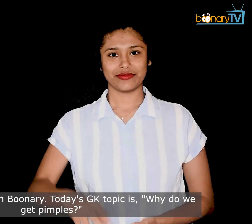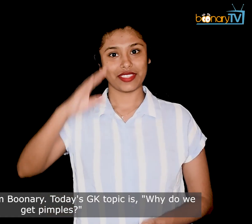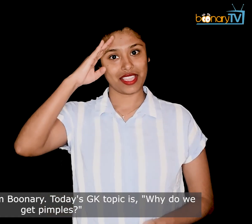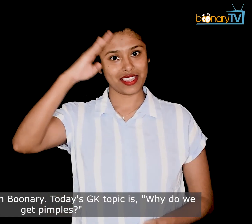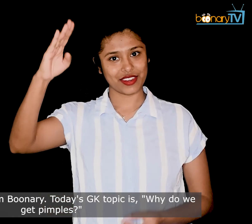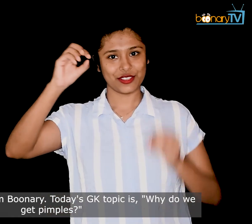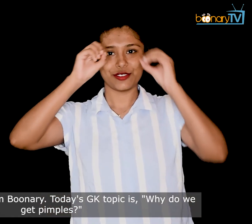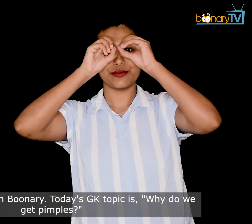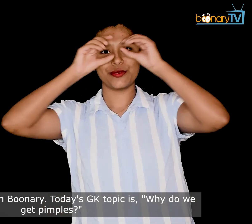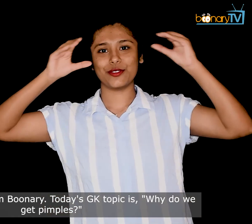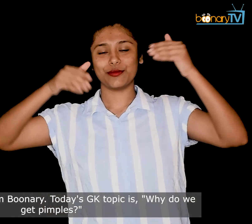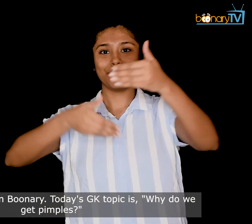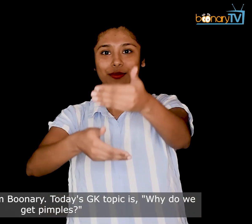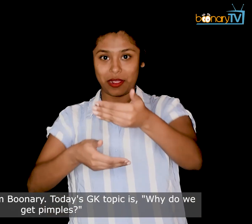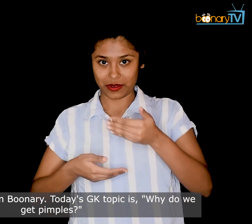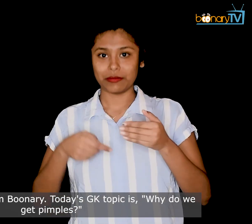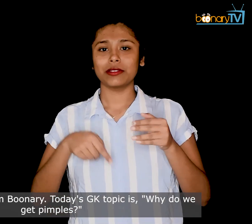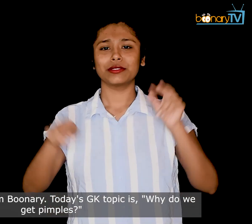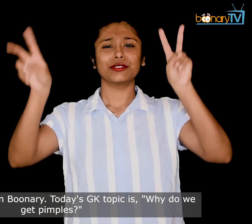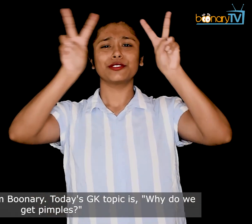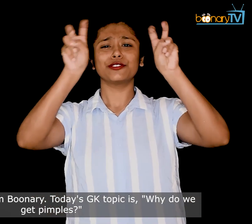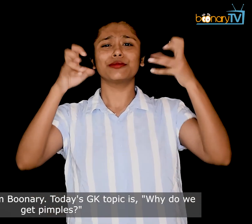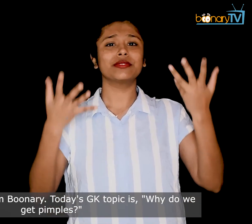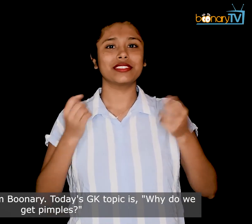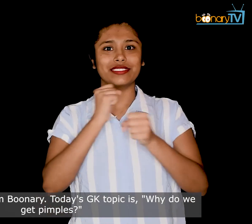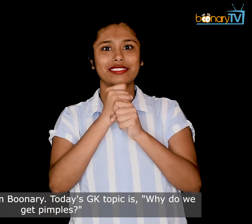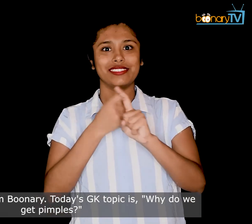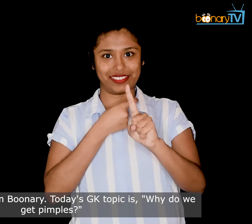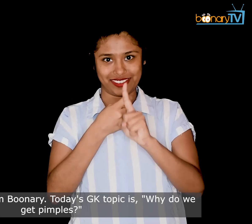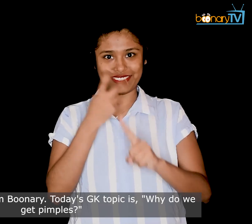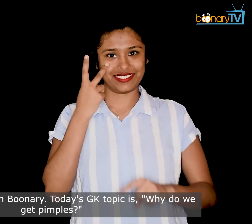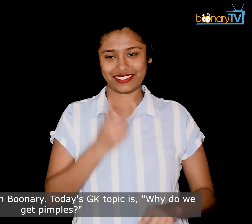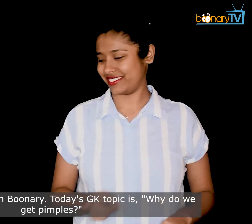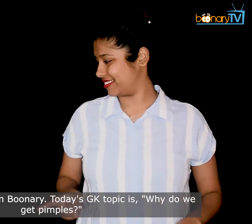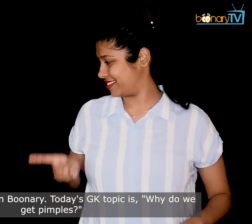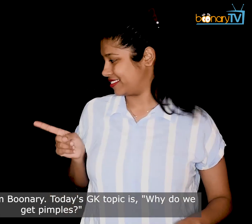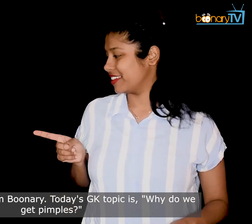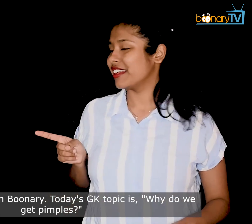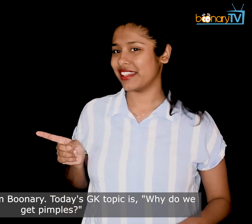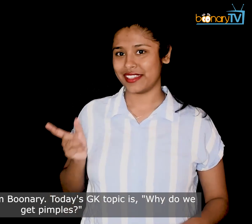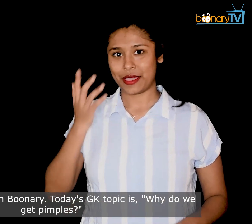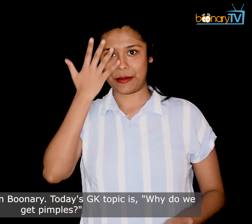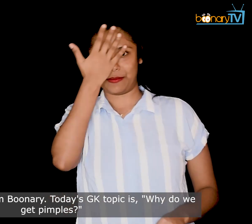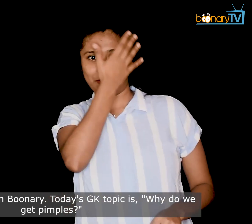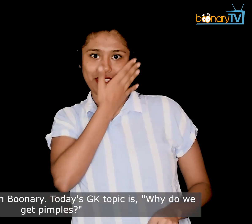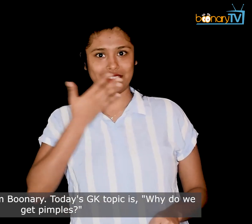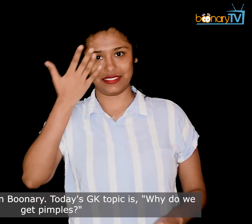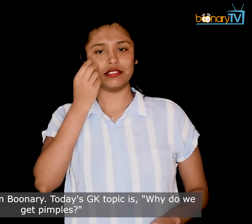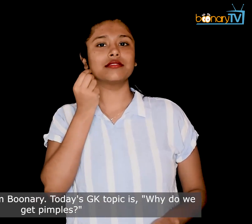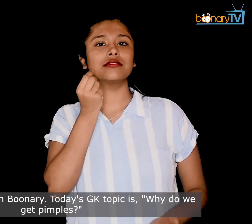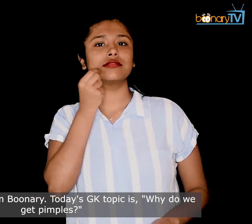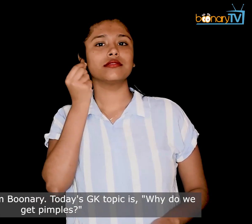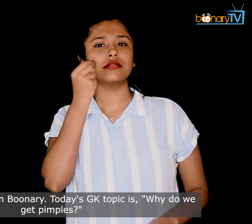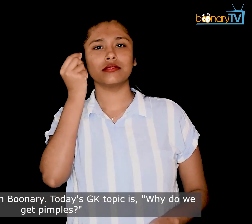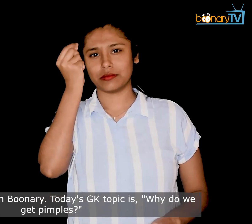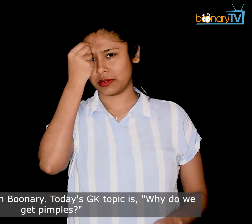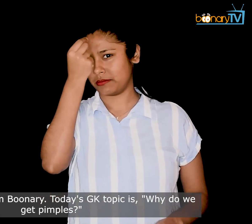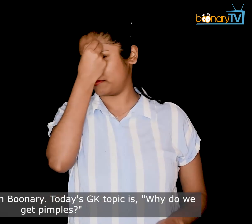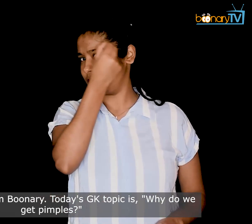Hello, greetings from Boonri. Today's GK topic is why do we get pimples?